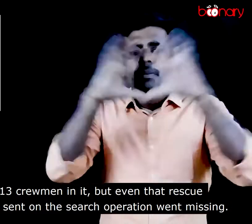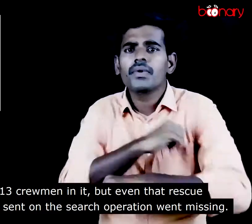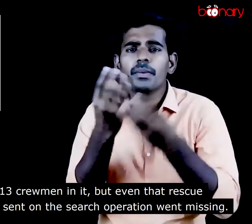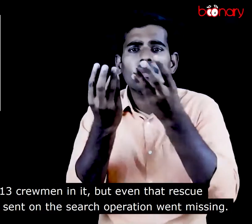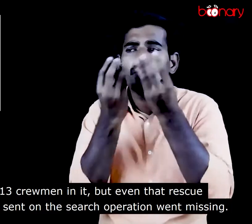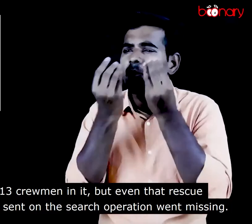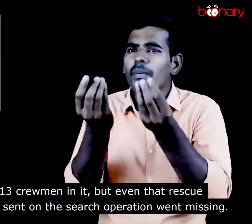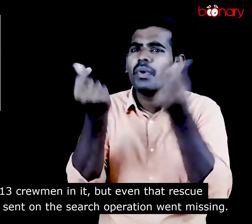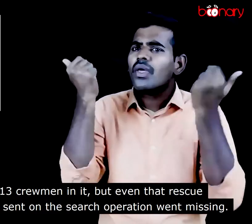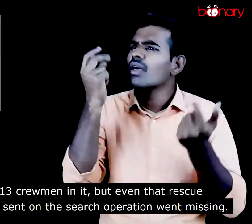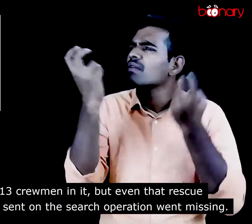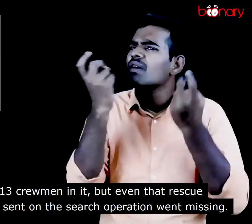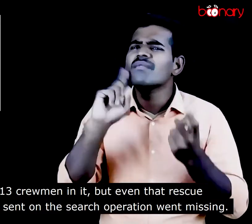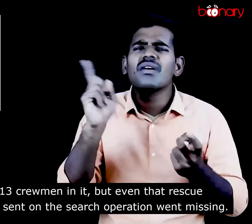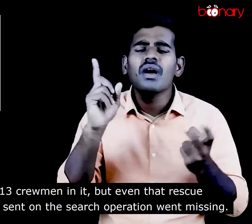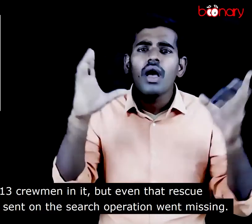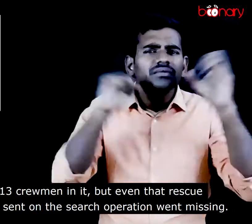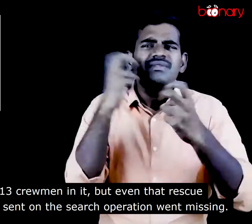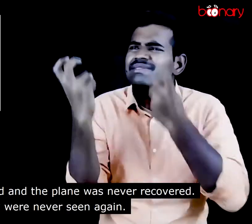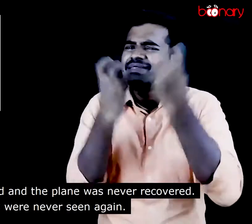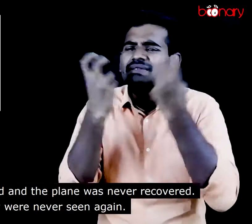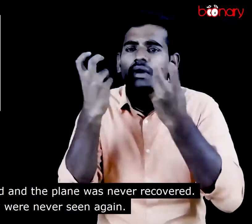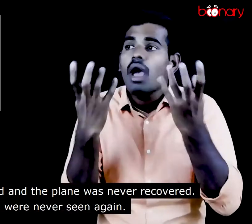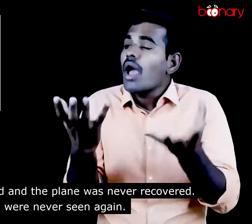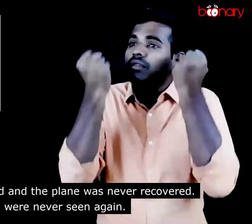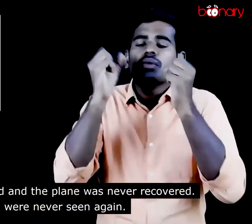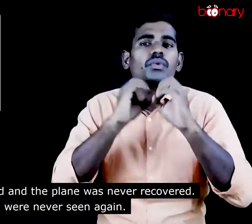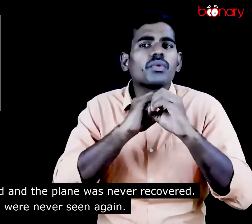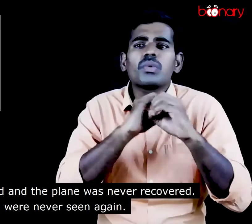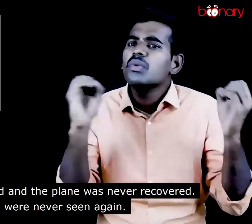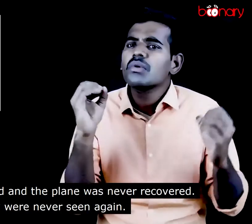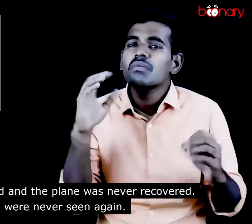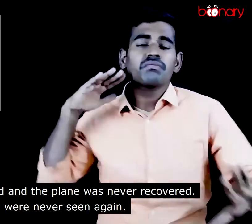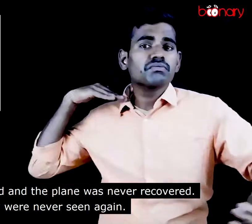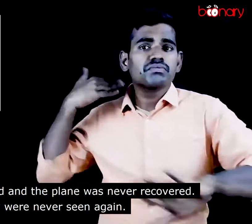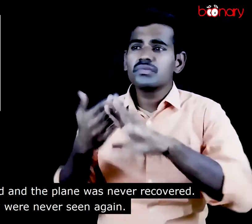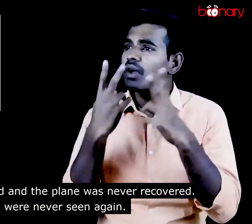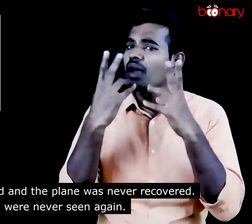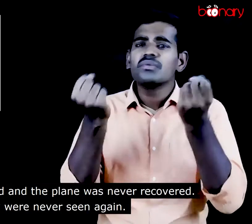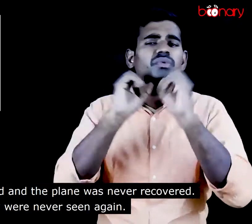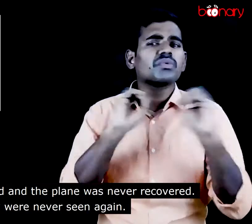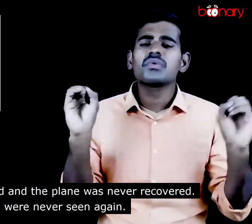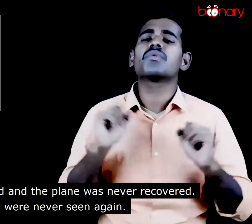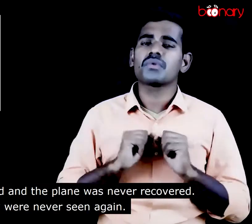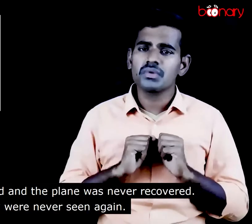on the search operation went missing. It just disappeared and the plane was never